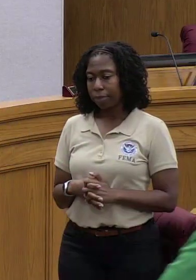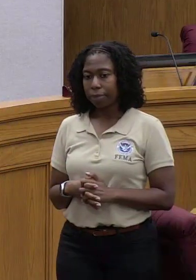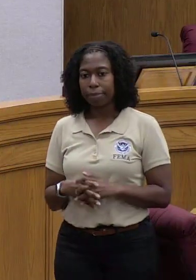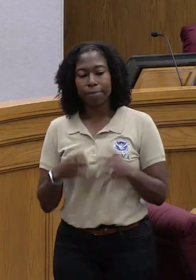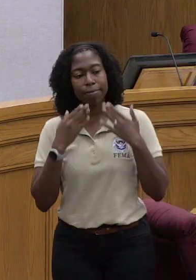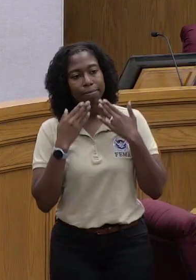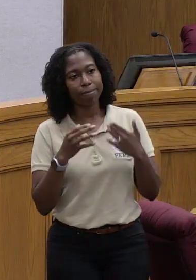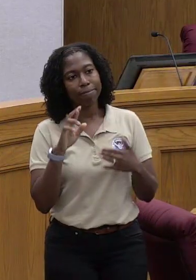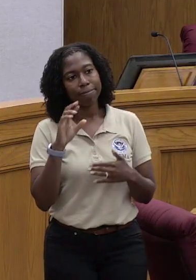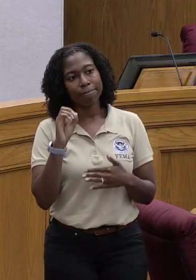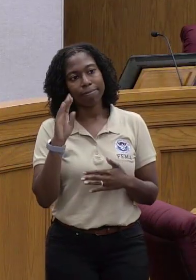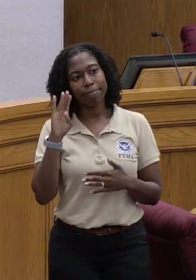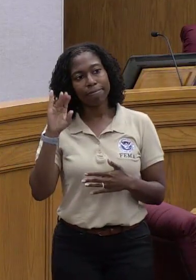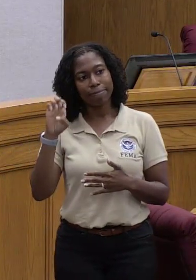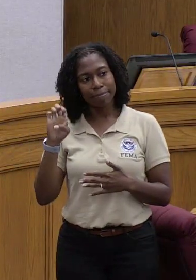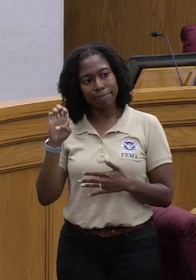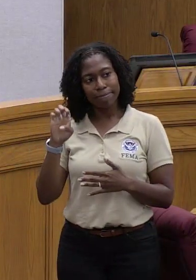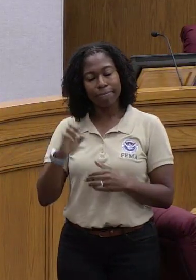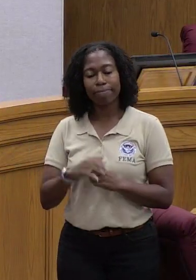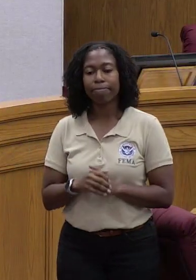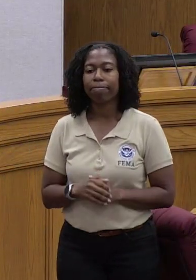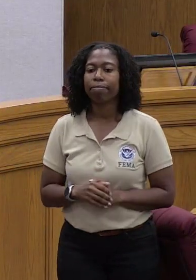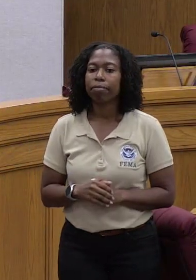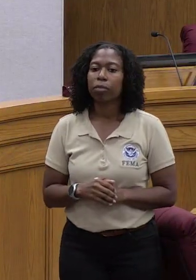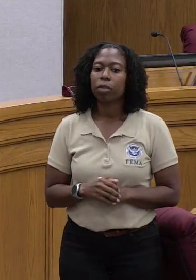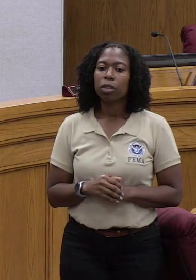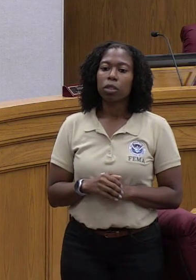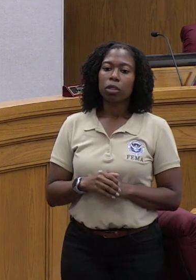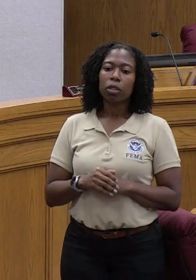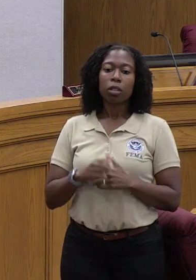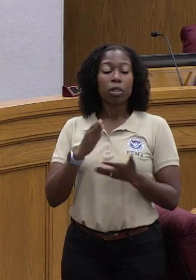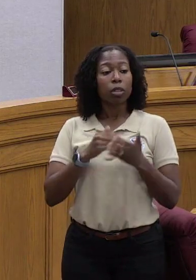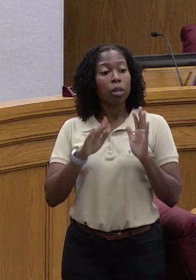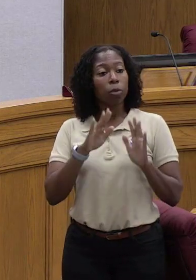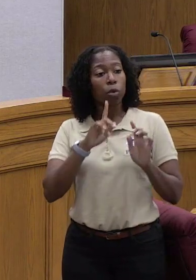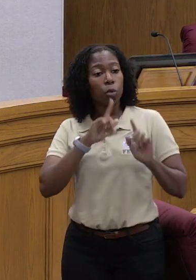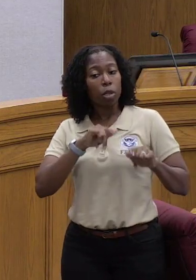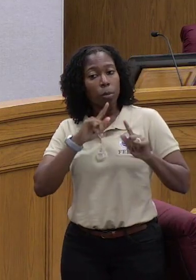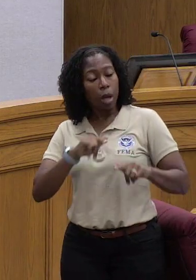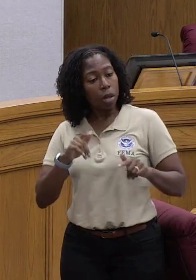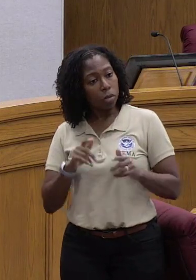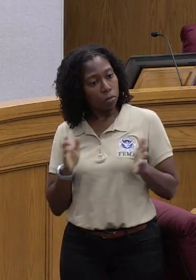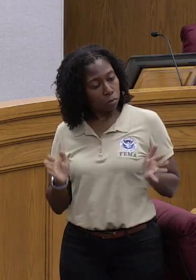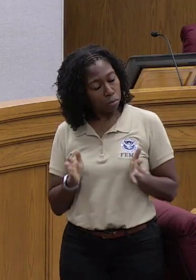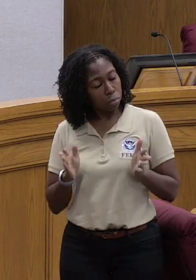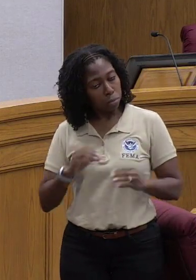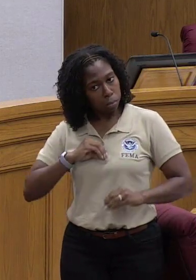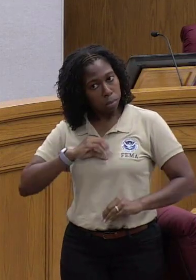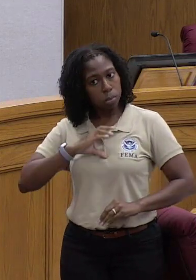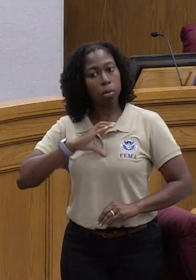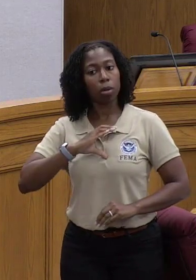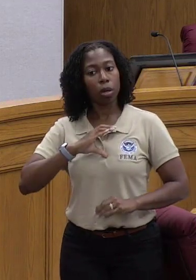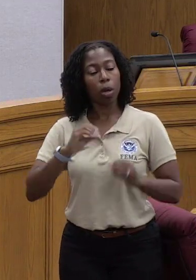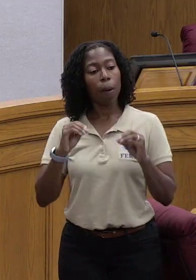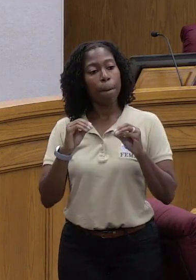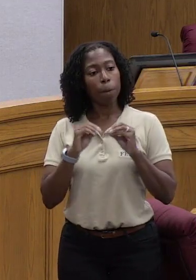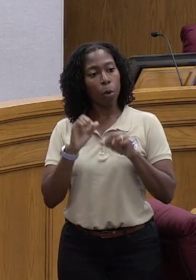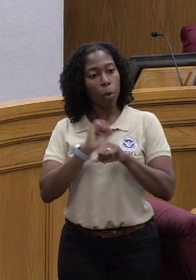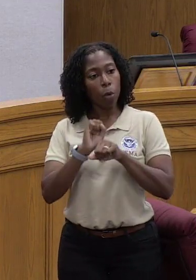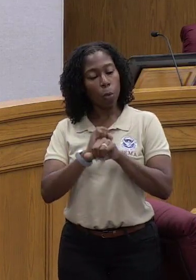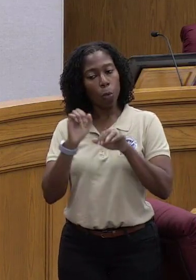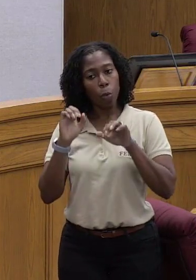Thank you, Robbie. It's encouraging to hear some of the response on the billing and services and more workers coming down. Thank